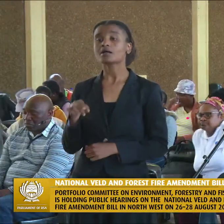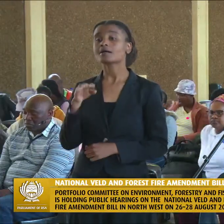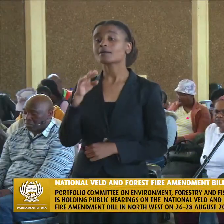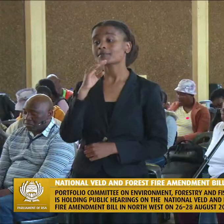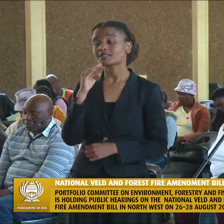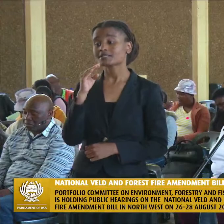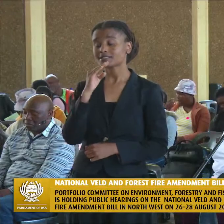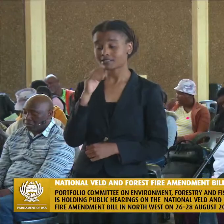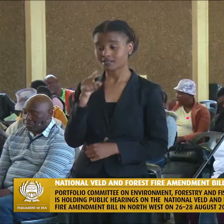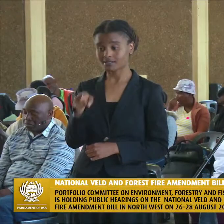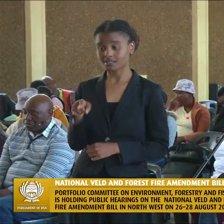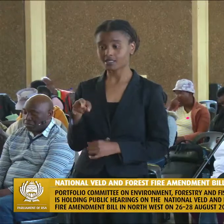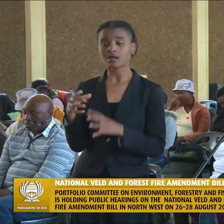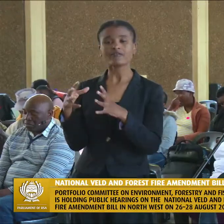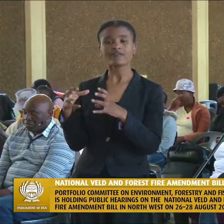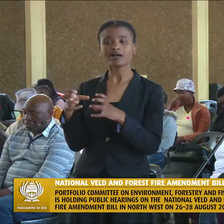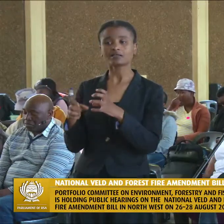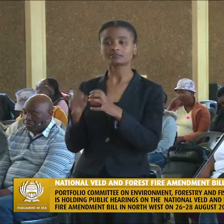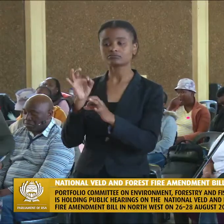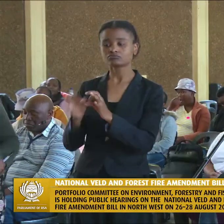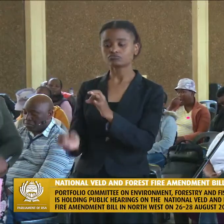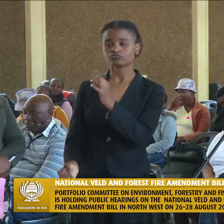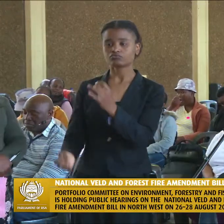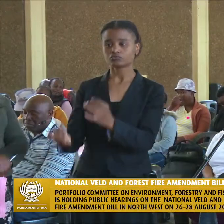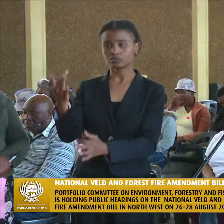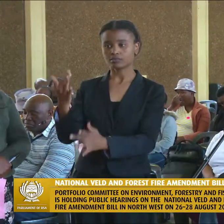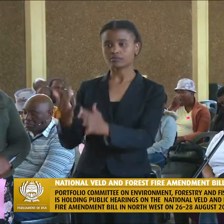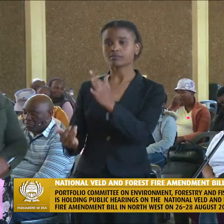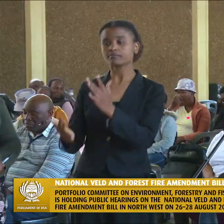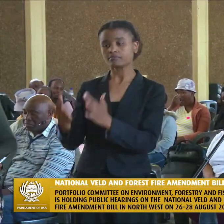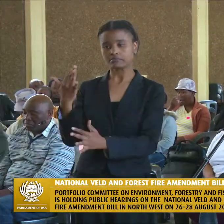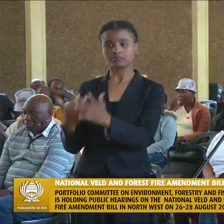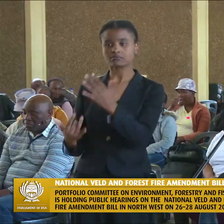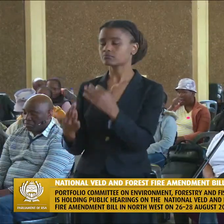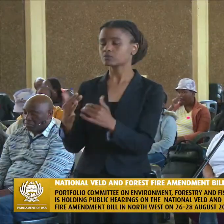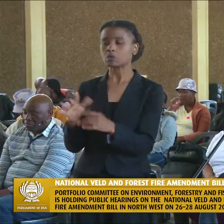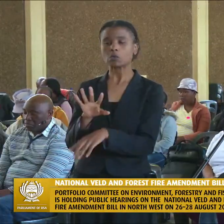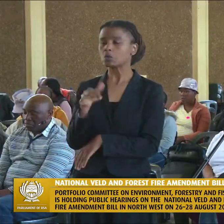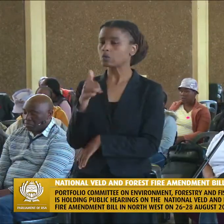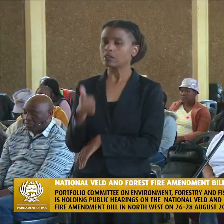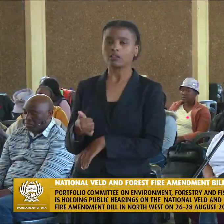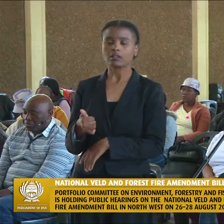so that the fires in the fields is not so it's not okay